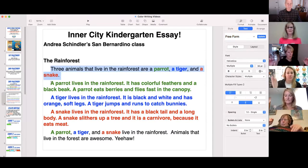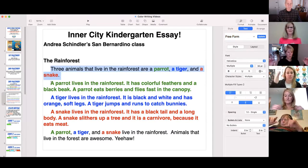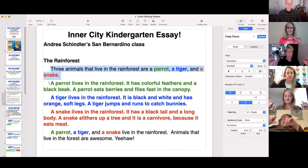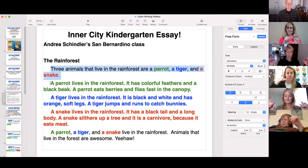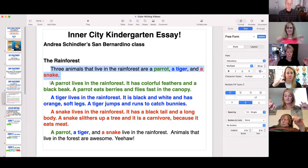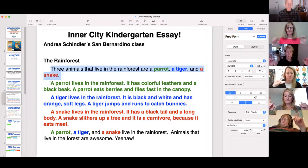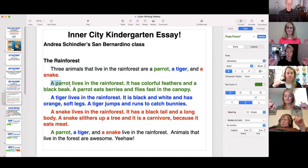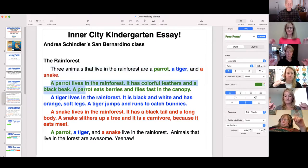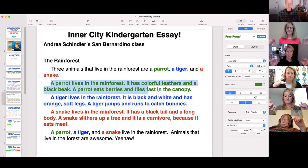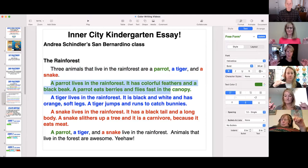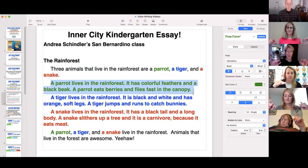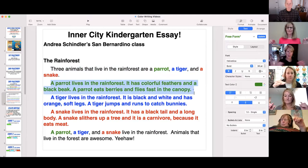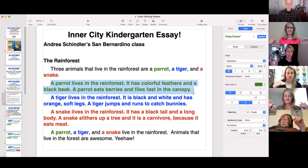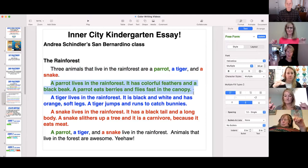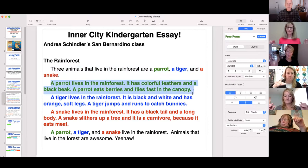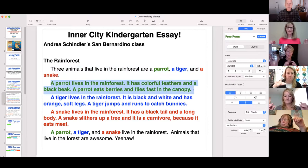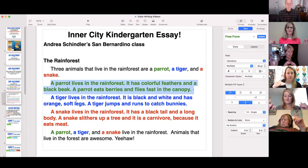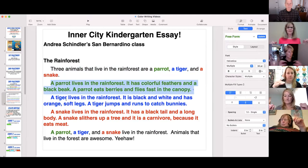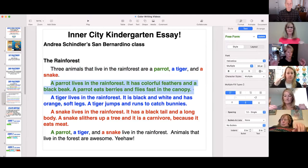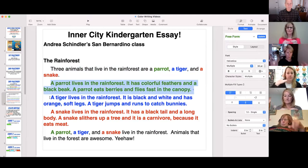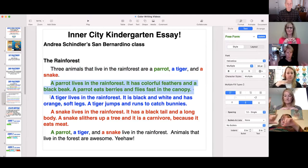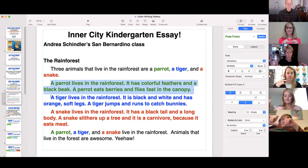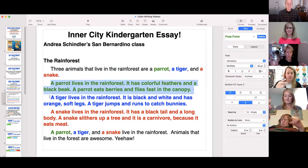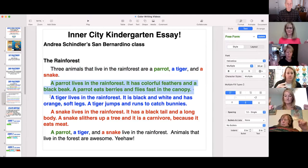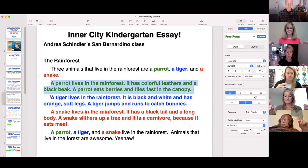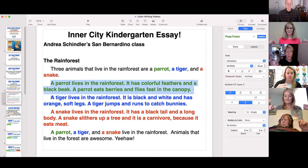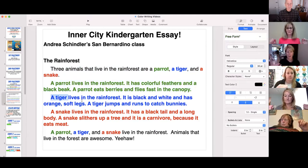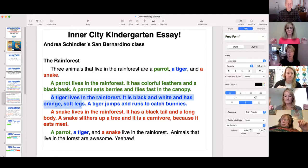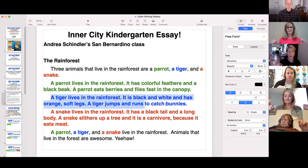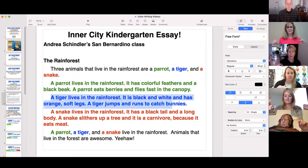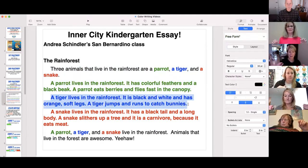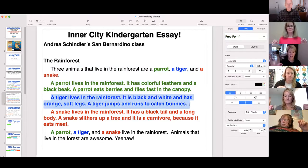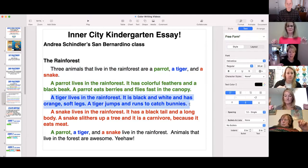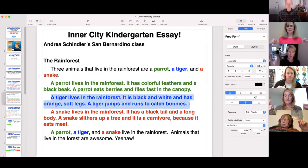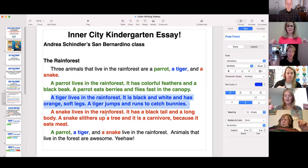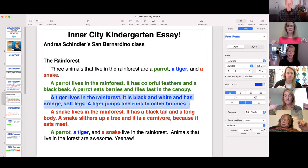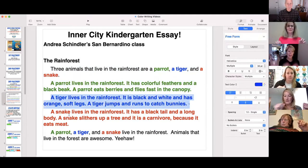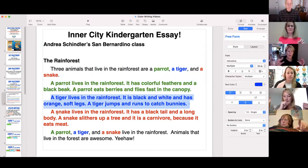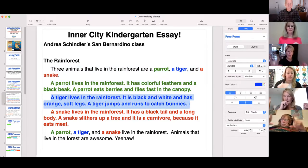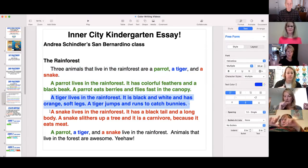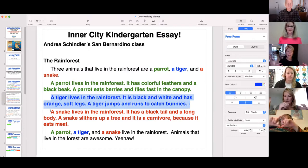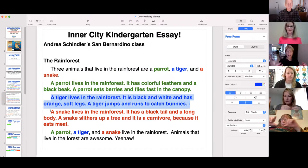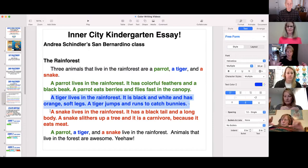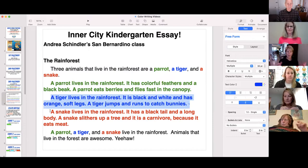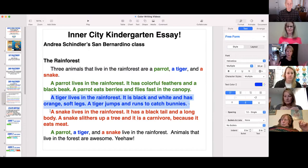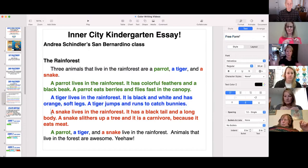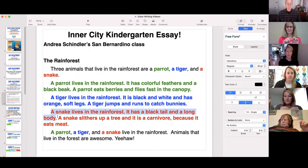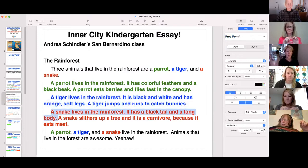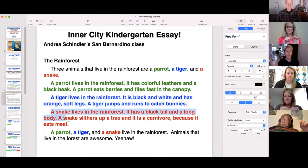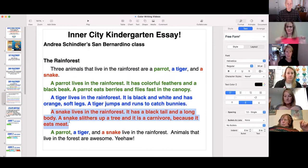green sentences all about that parrot. got a couple of blue sentences all about the tiger. Finally, we have red sentences about